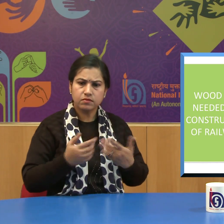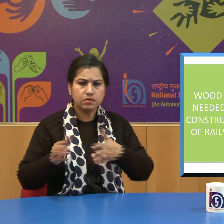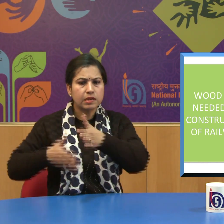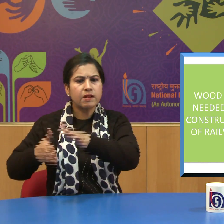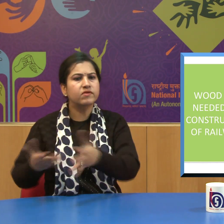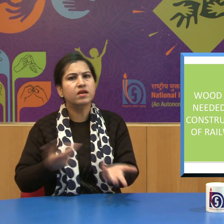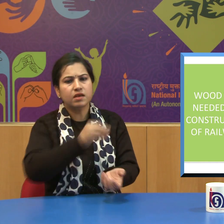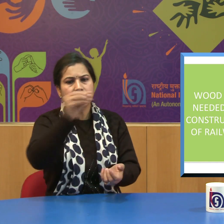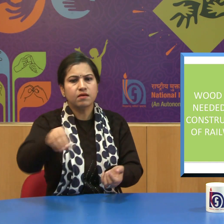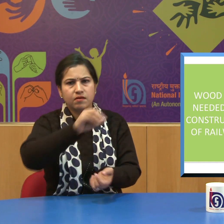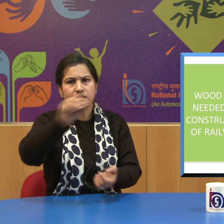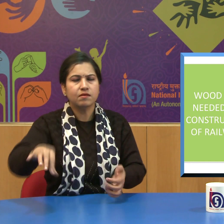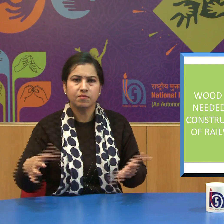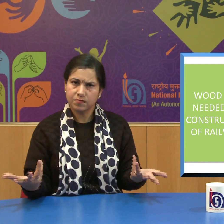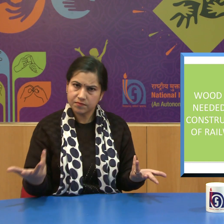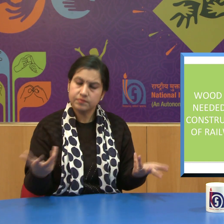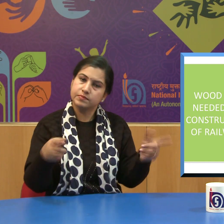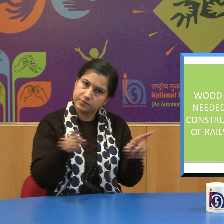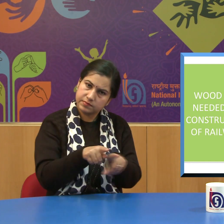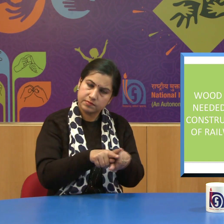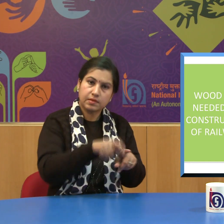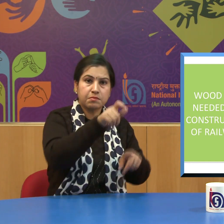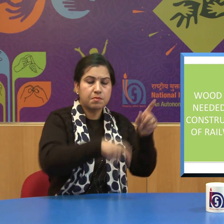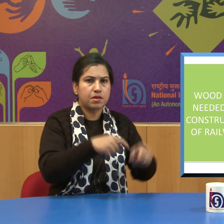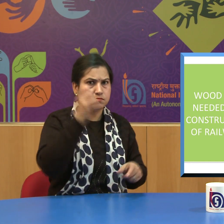This also made the tribals people angry.